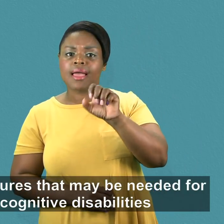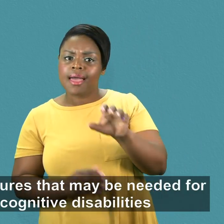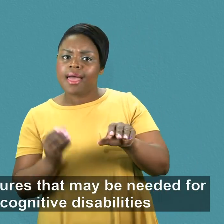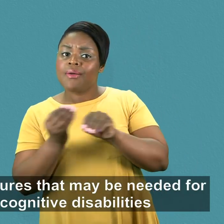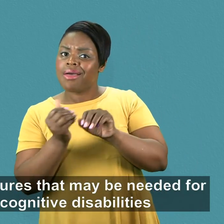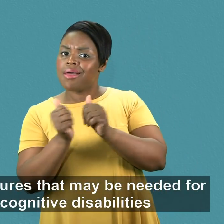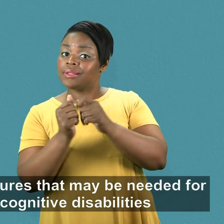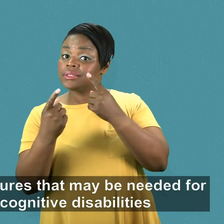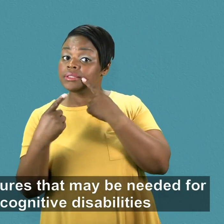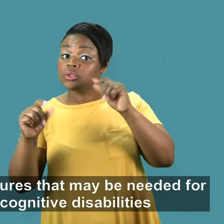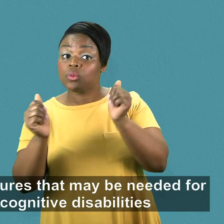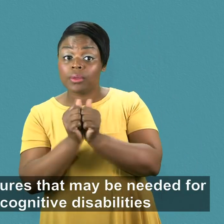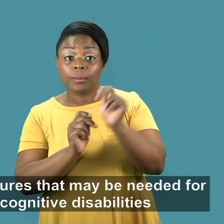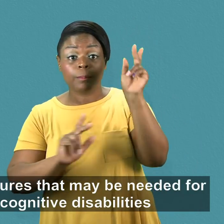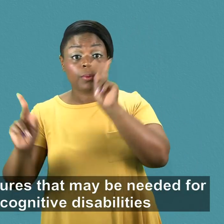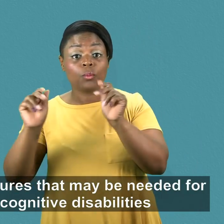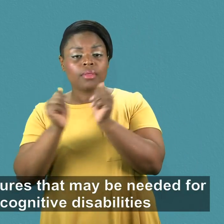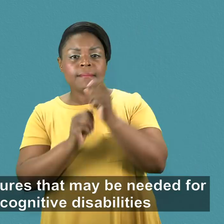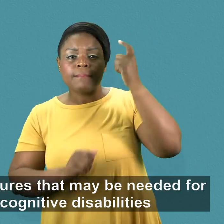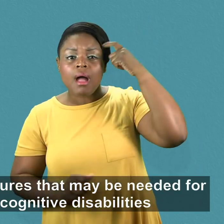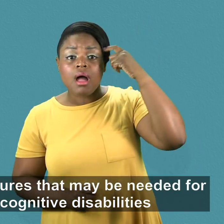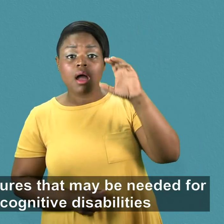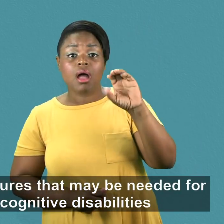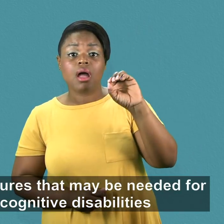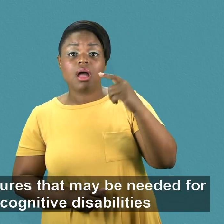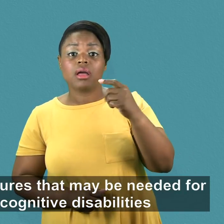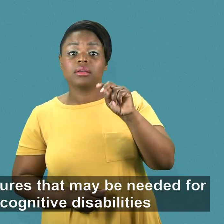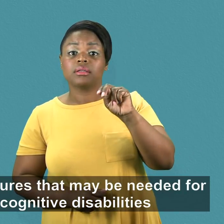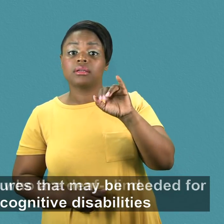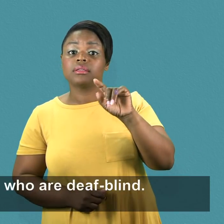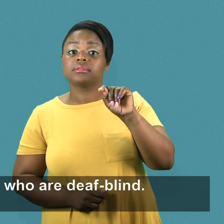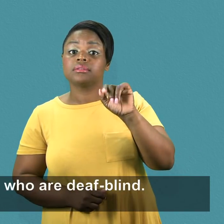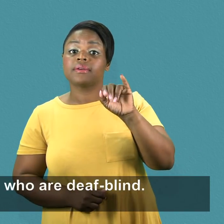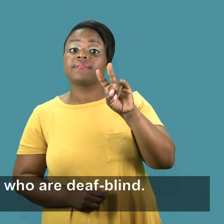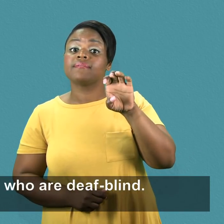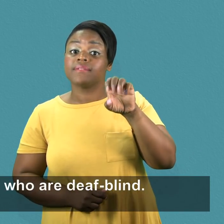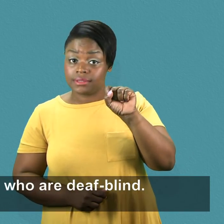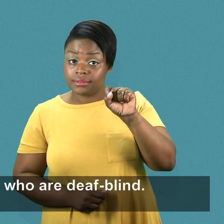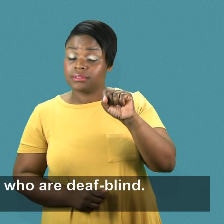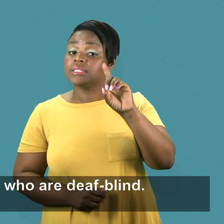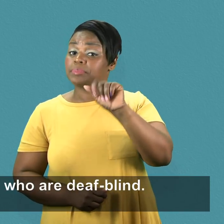features that may be needed for people with cognitive disabilities And people who are deafblind